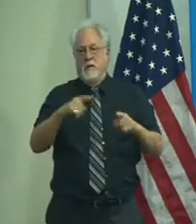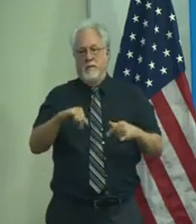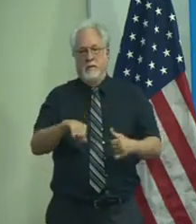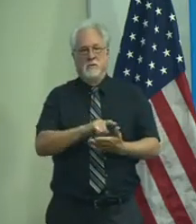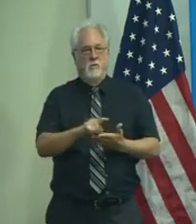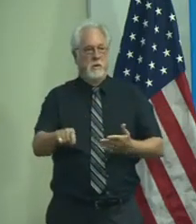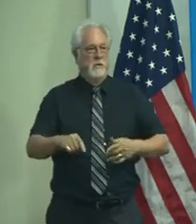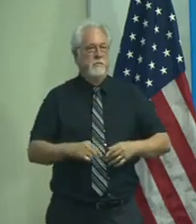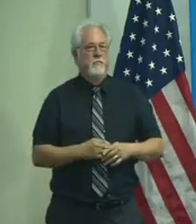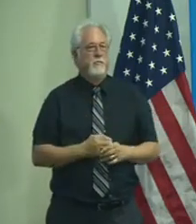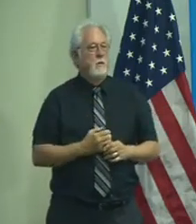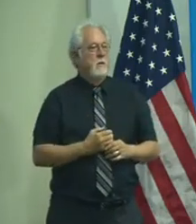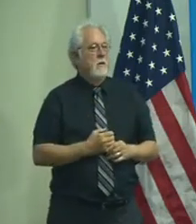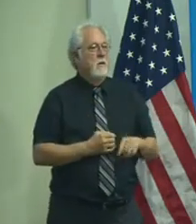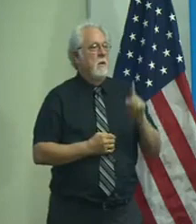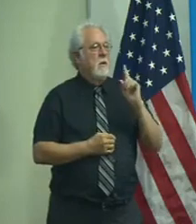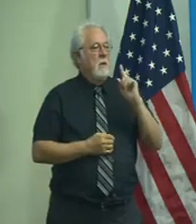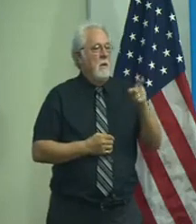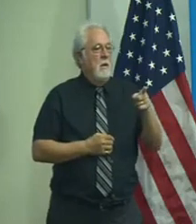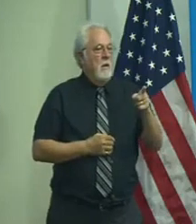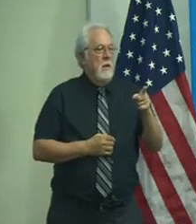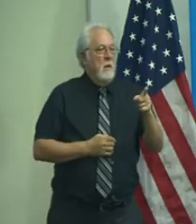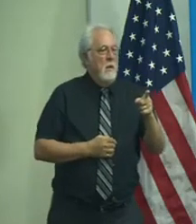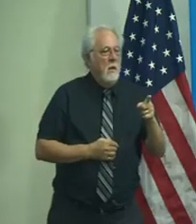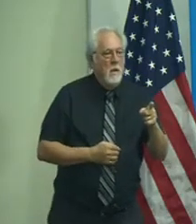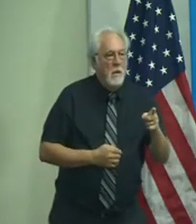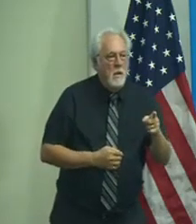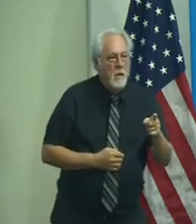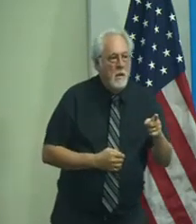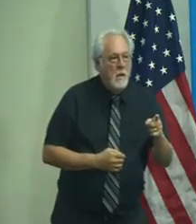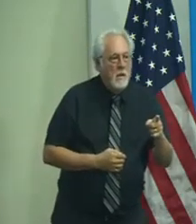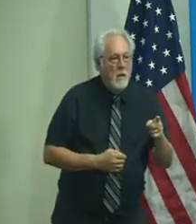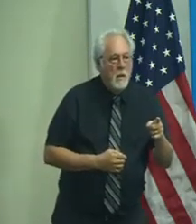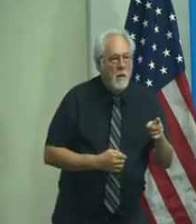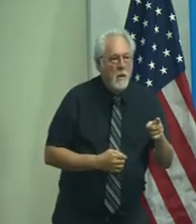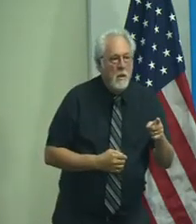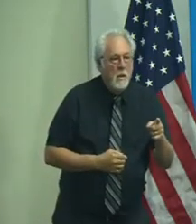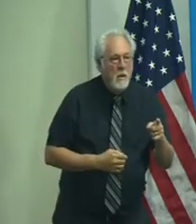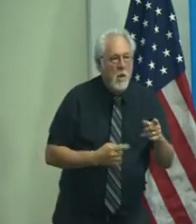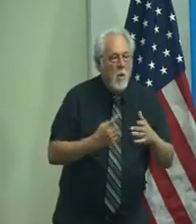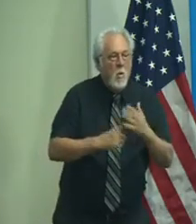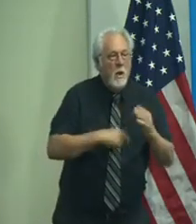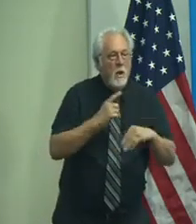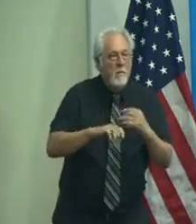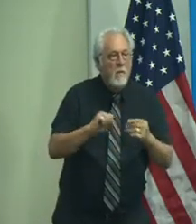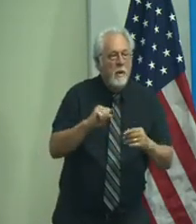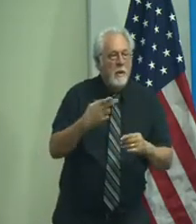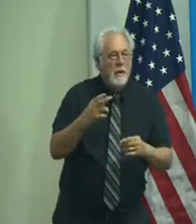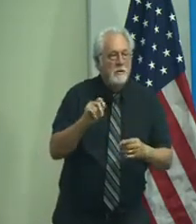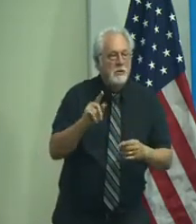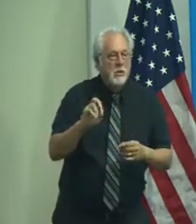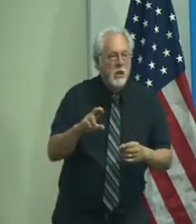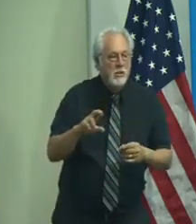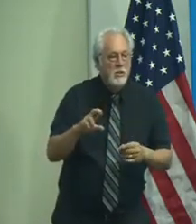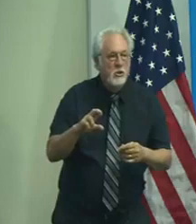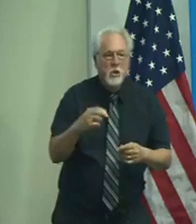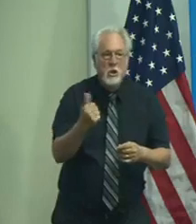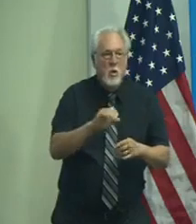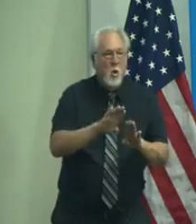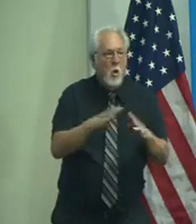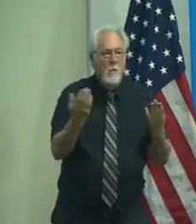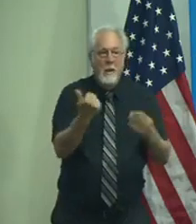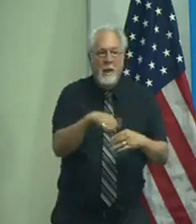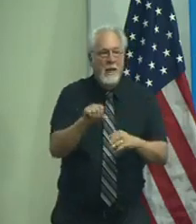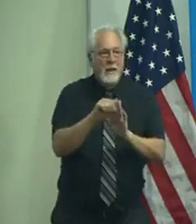week. Yes, ma'am. Is there anything in the sheltering situation? Are y'all opening any